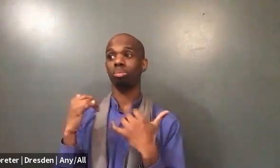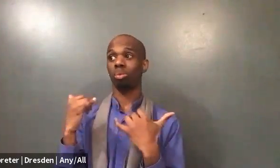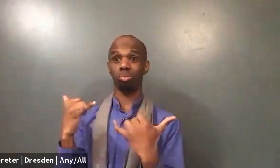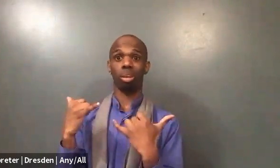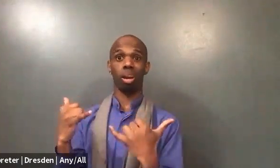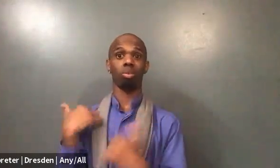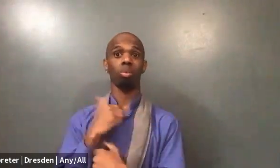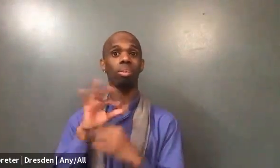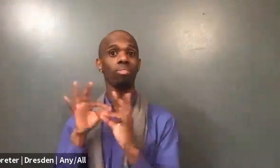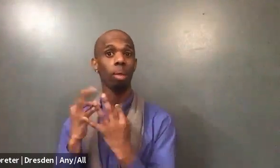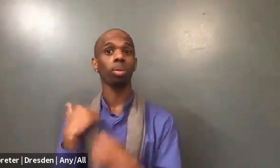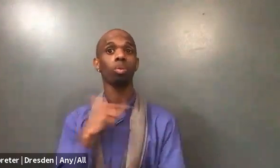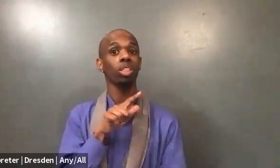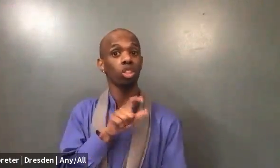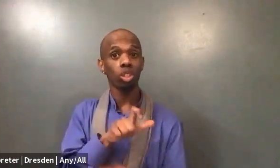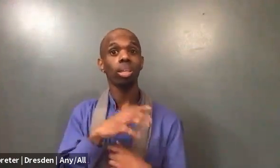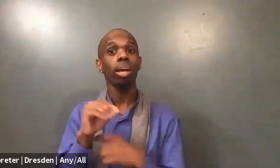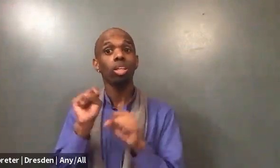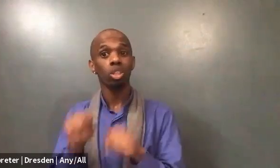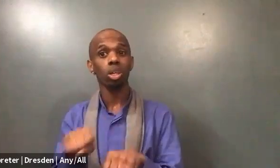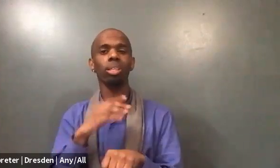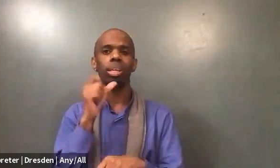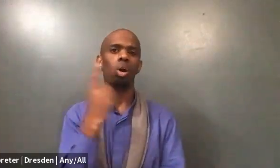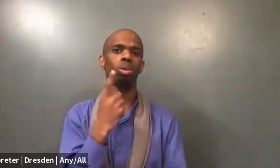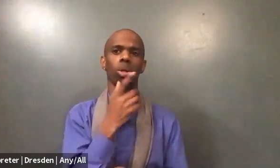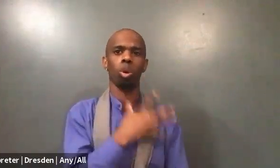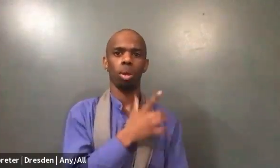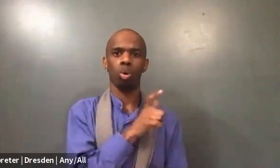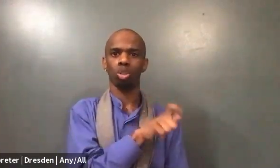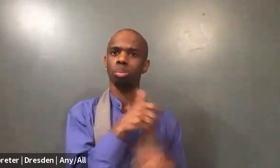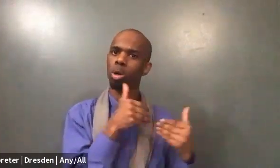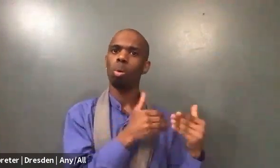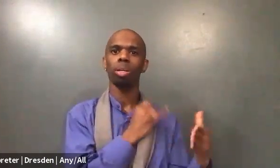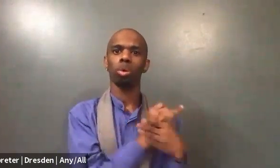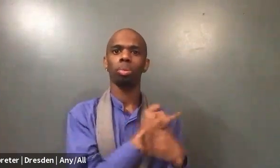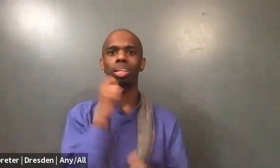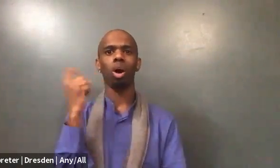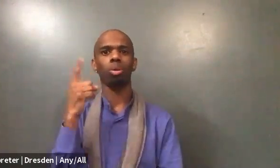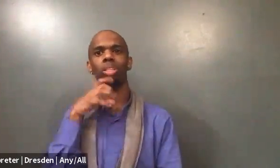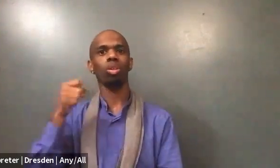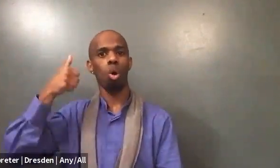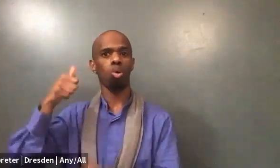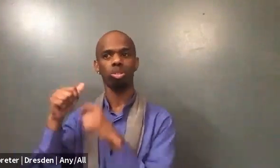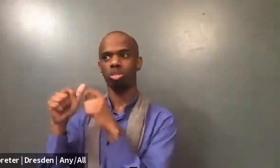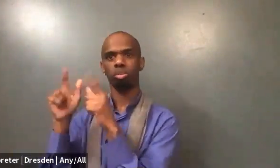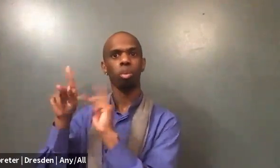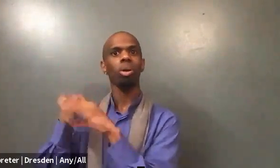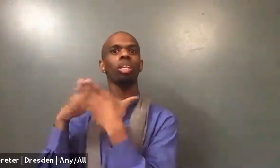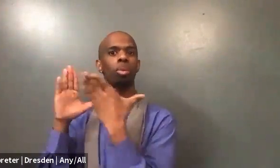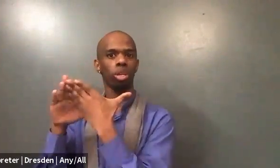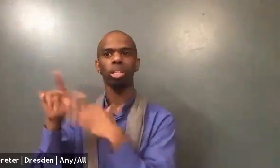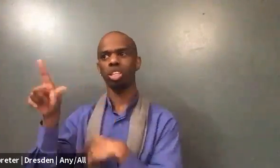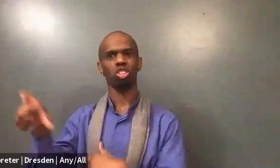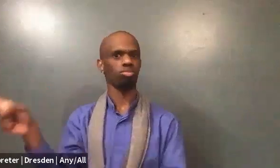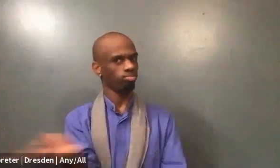not just women who should be interrupting. It's not just elders, right? Like it's everybody. I don't know, just something like that